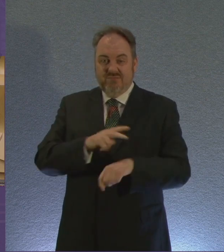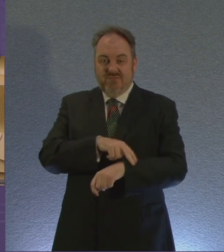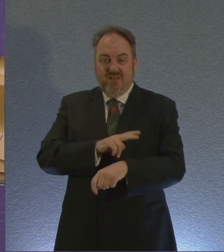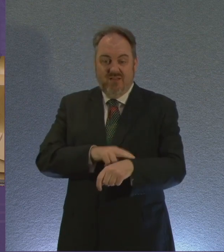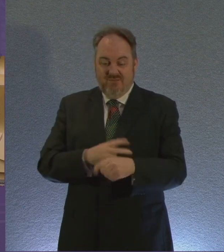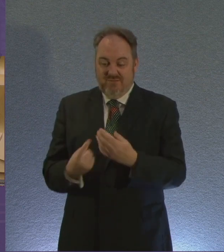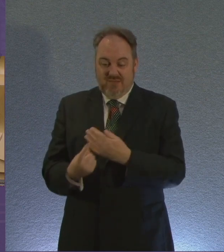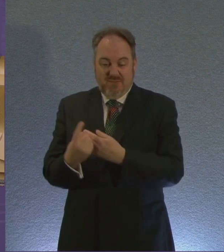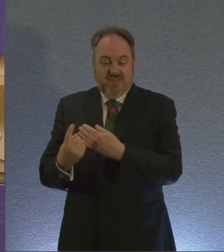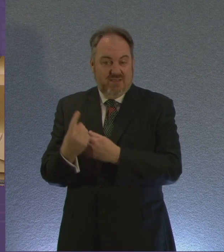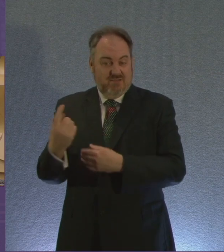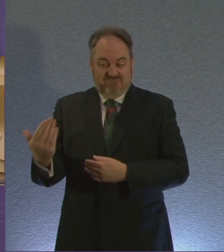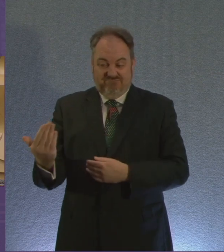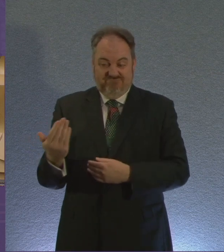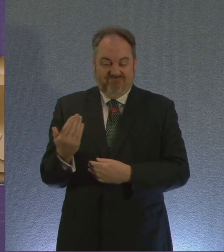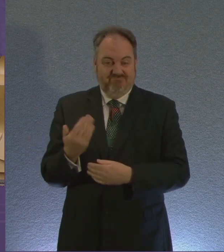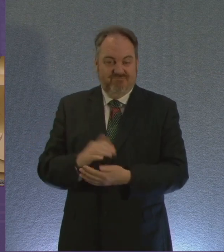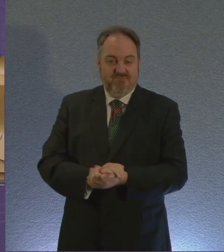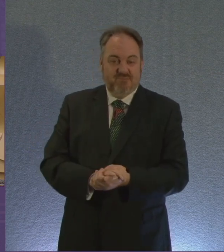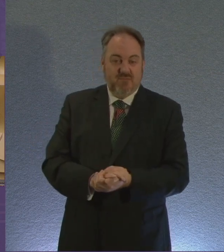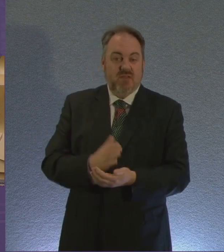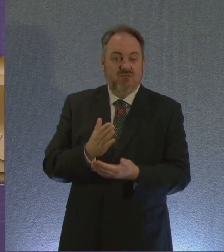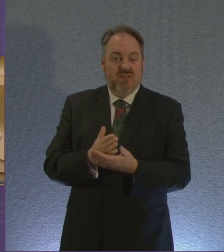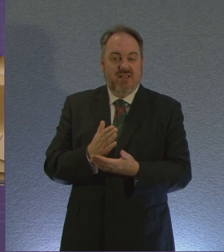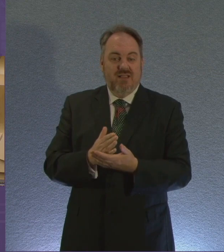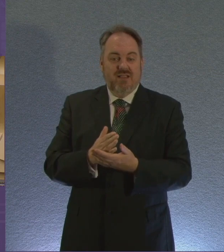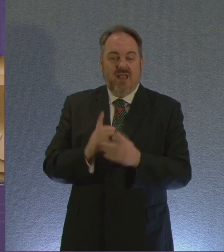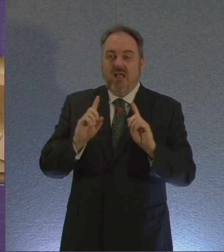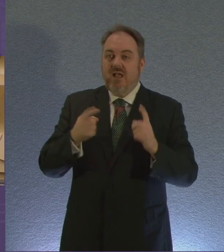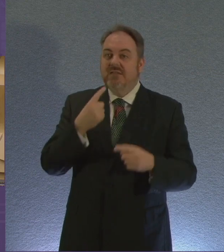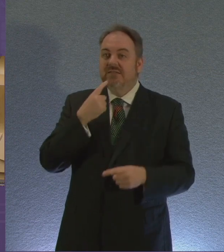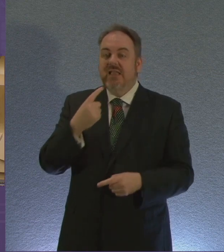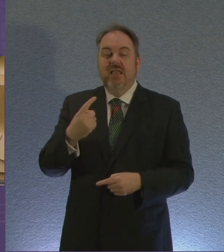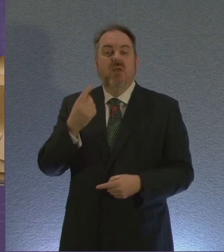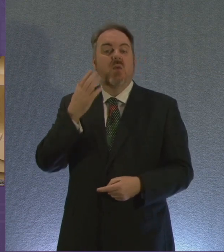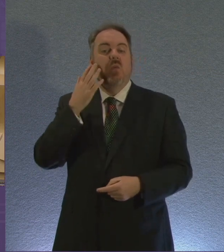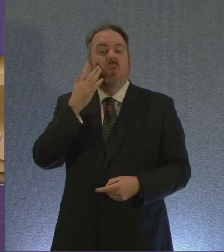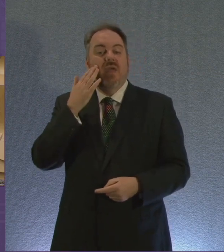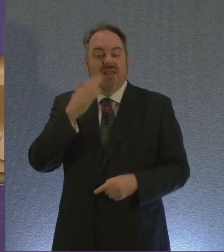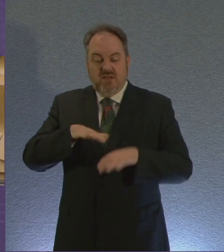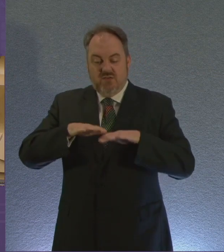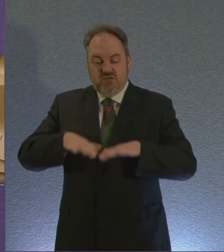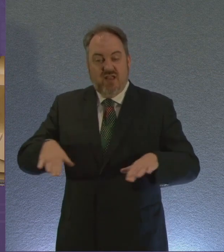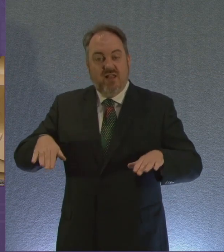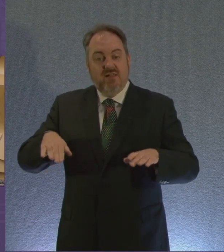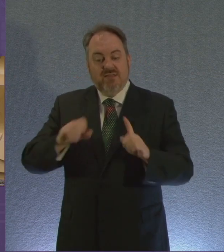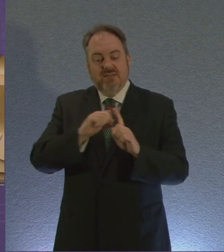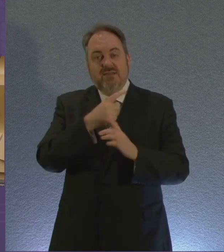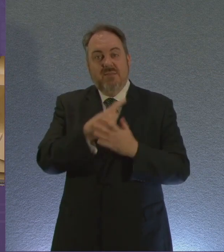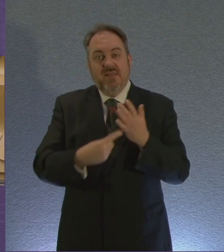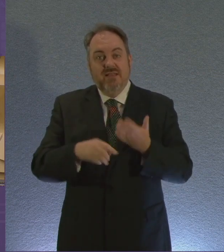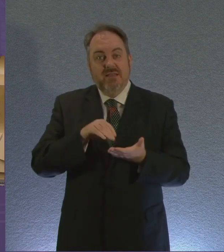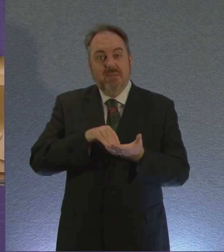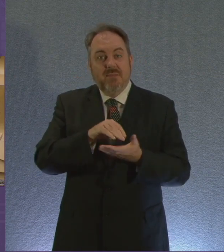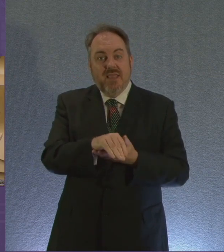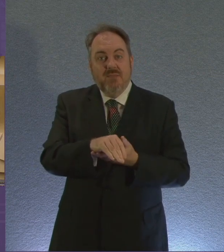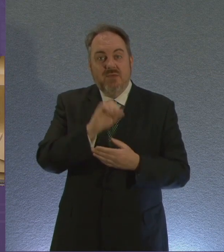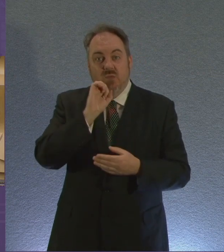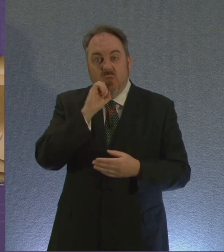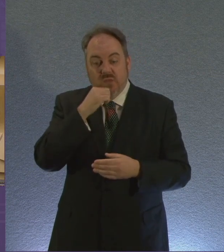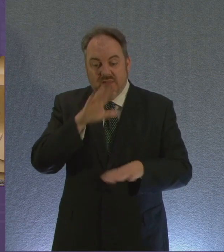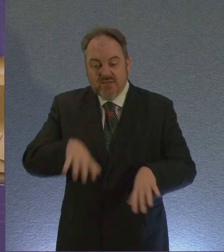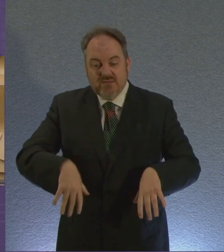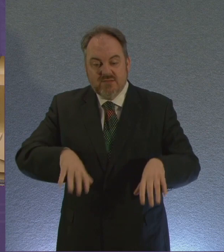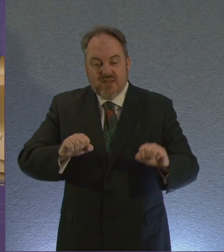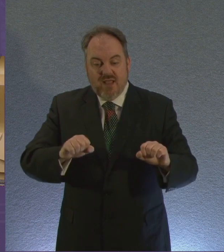the programme itself. I'm afraid I won't give any timescales for child disability payment and the replacement to